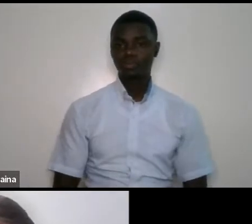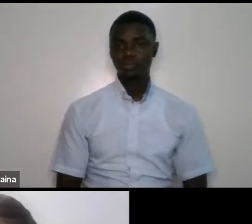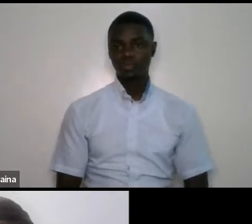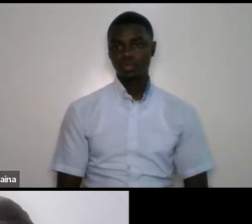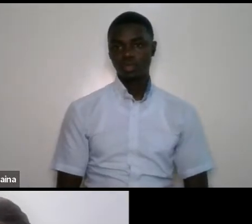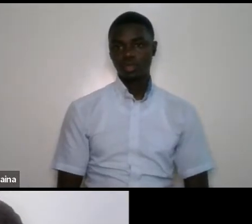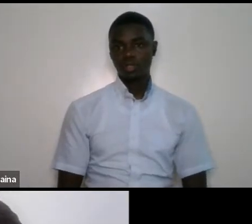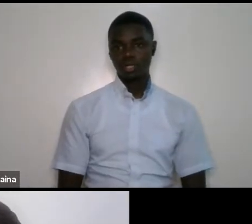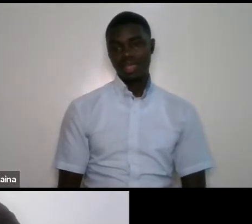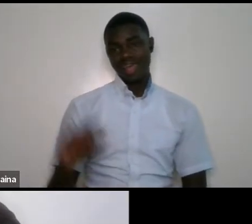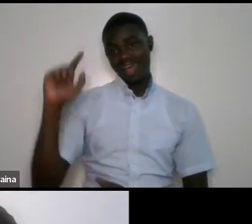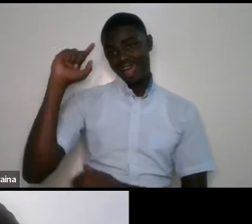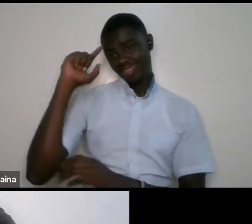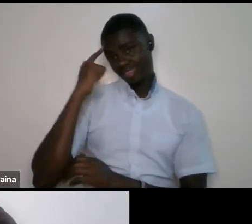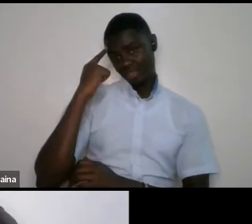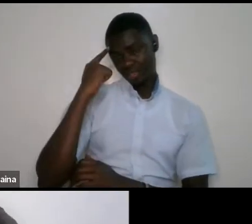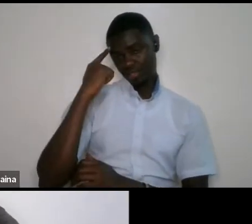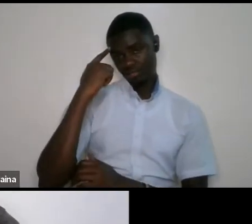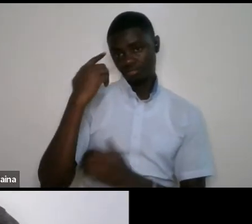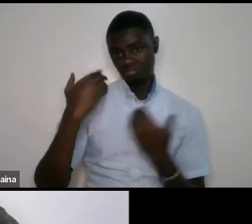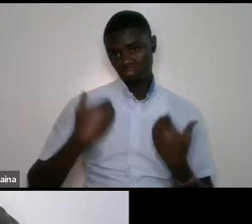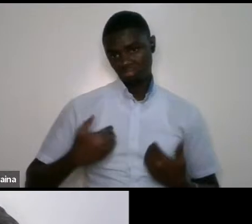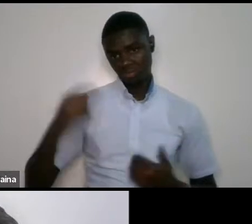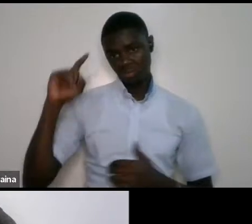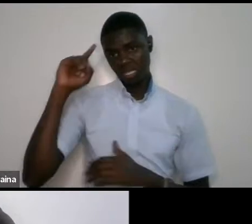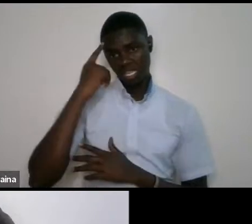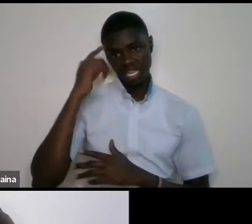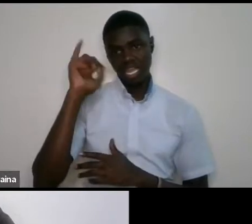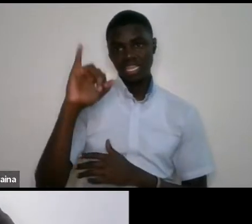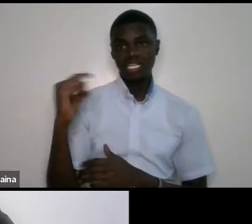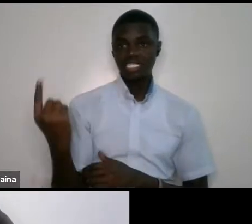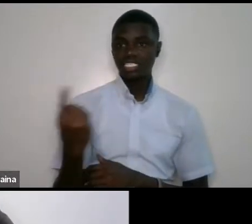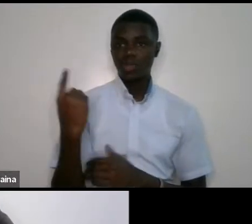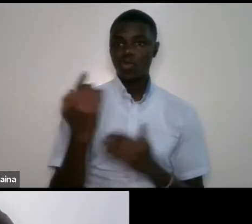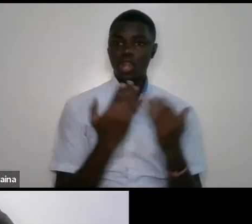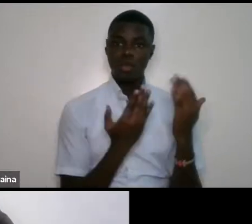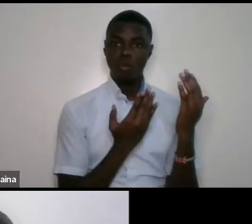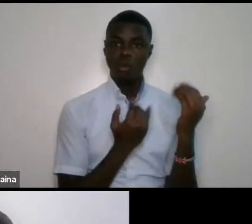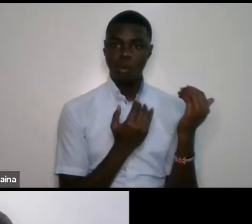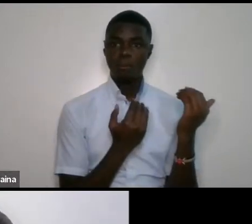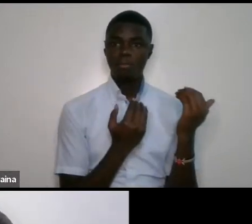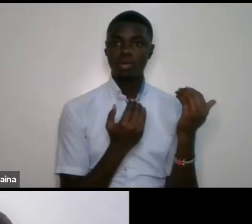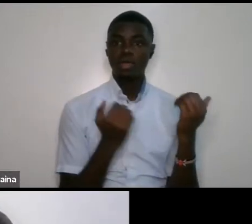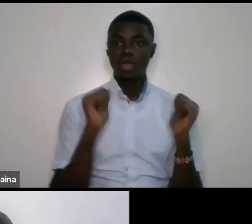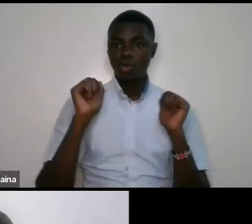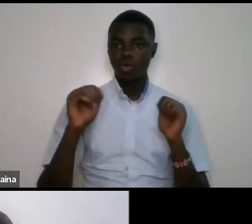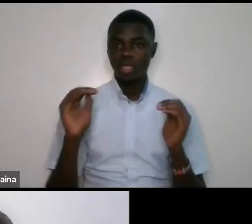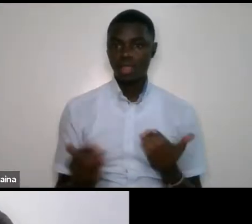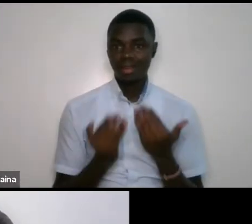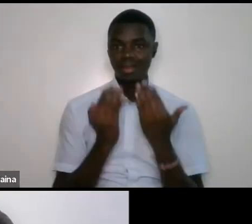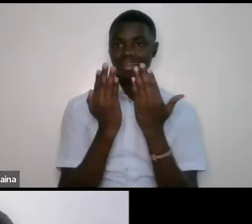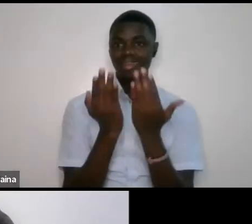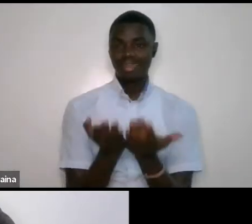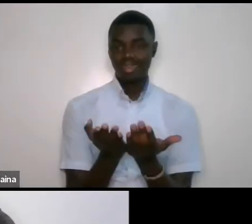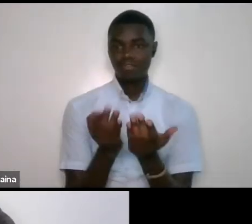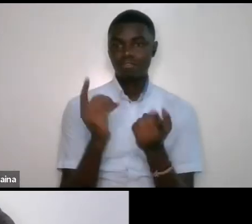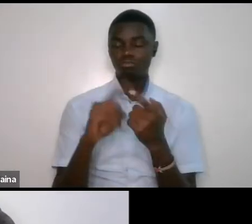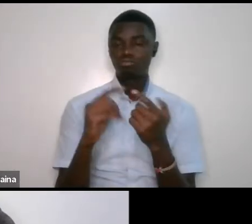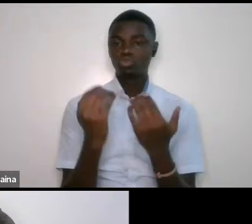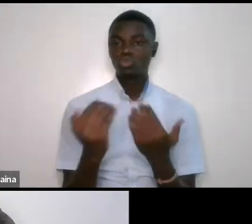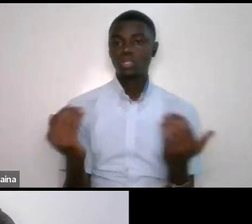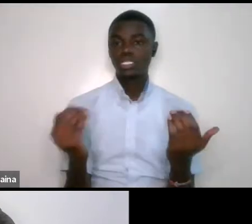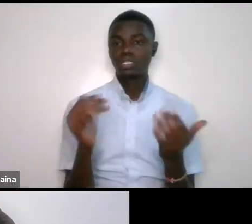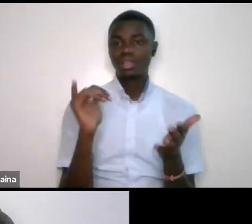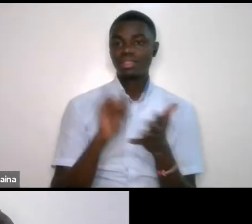I think that's the only hope we can give to the children that are